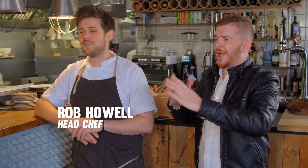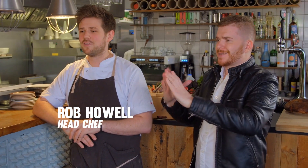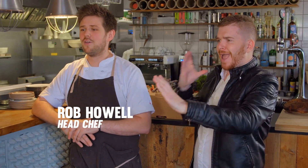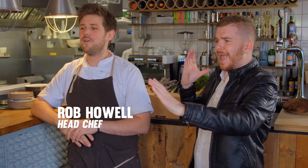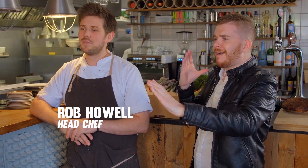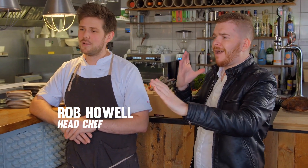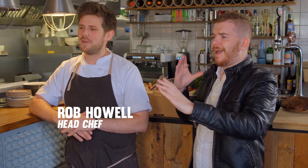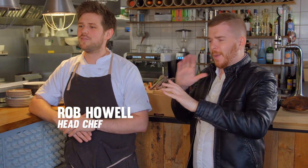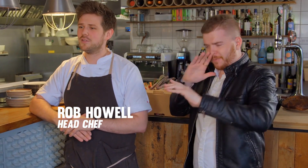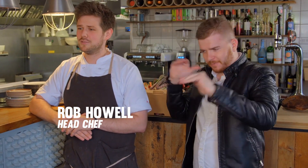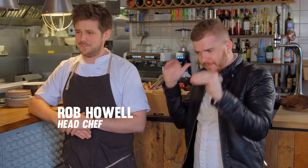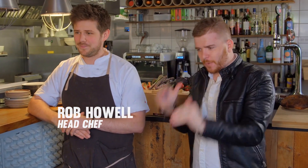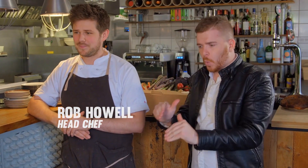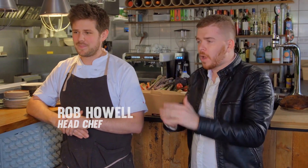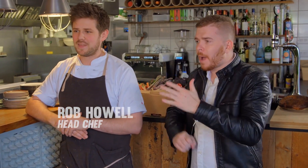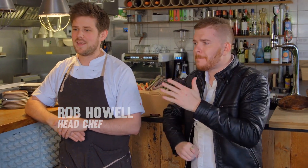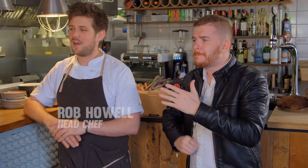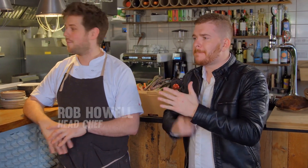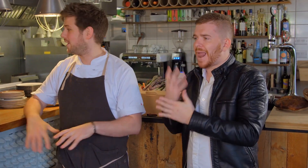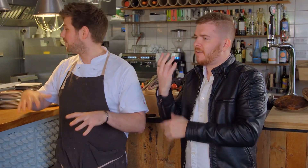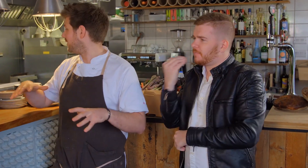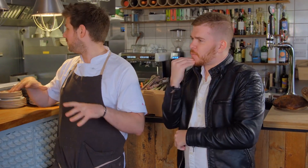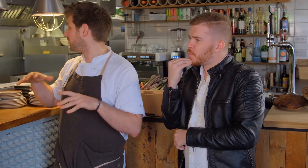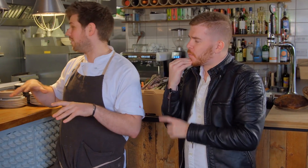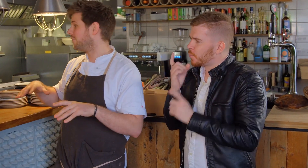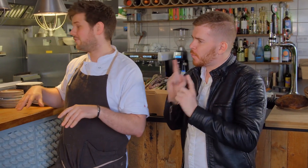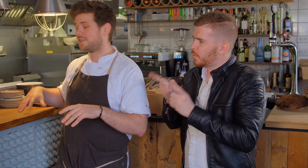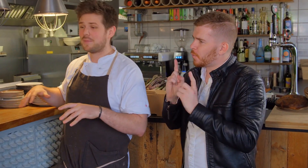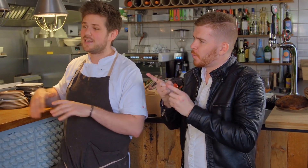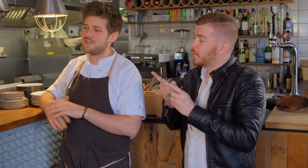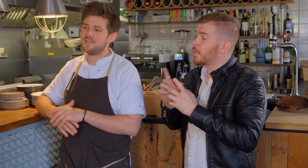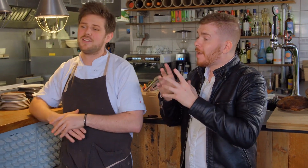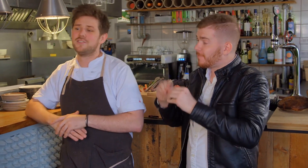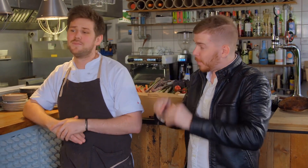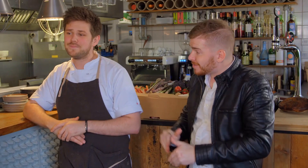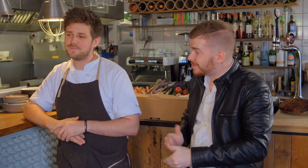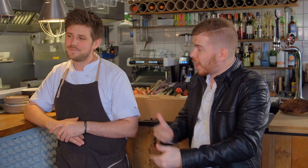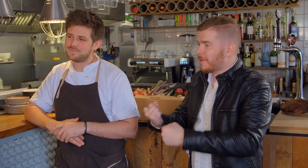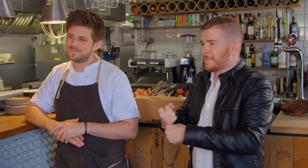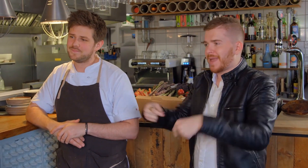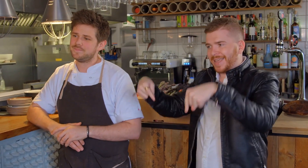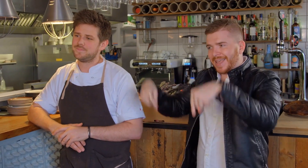focus on plant-based food, and everything we serve is made here in this kitchen.